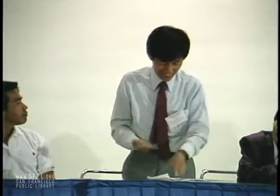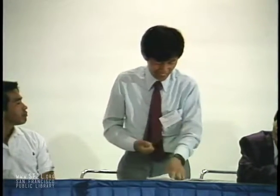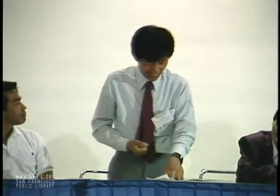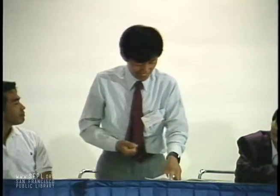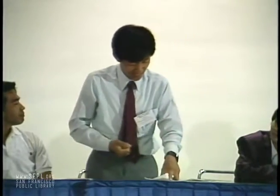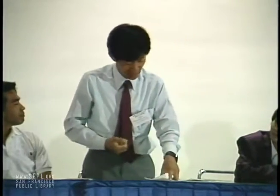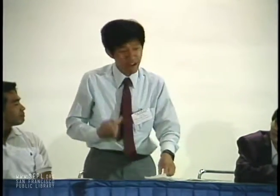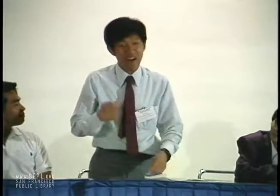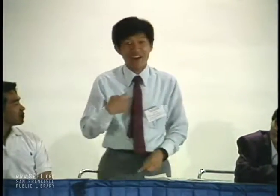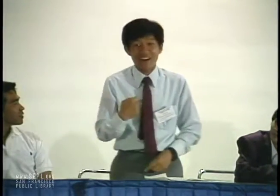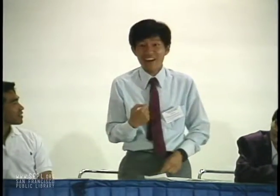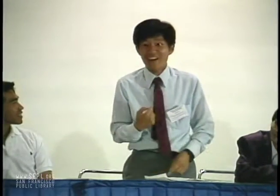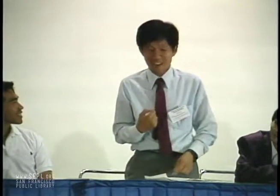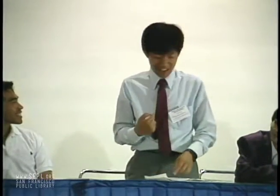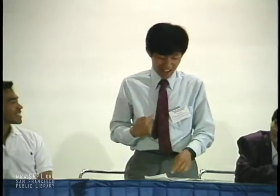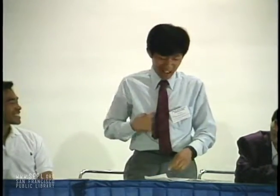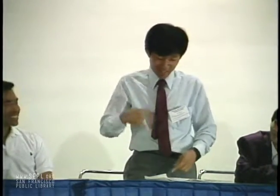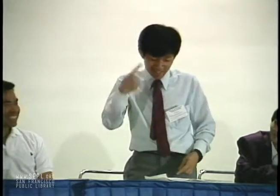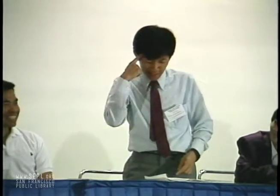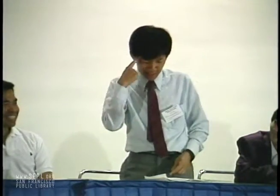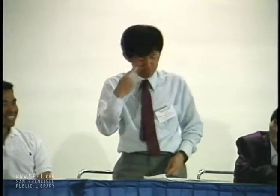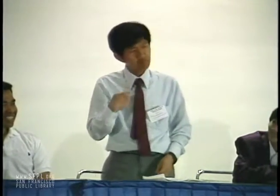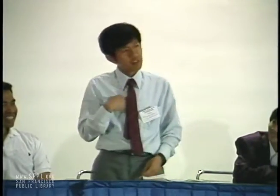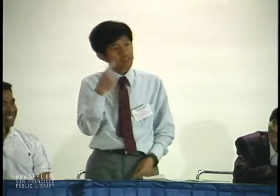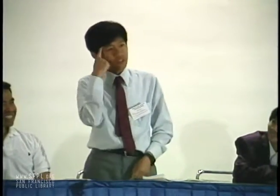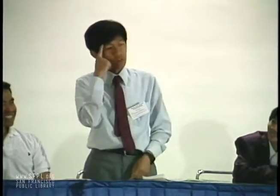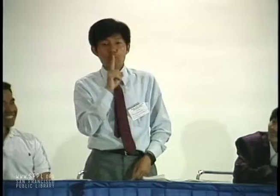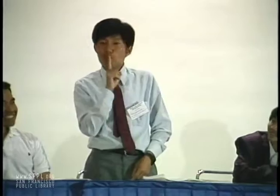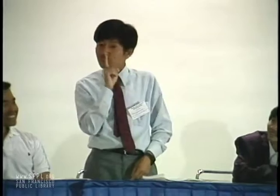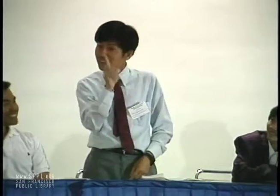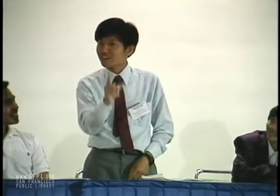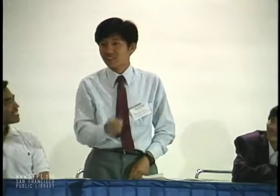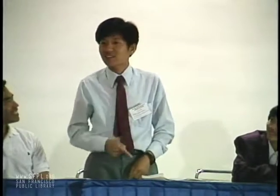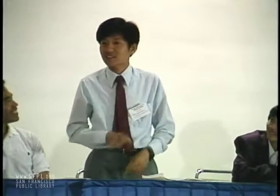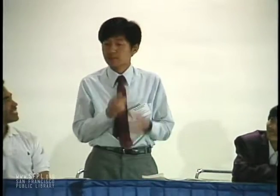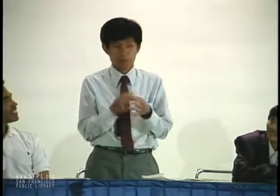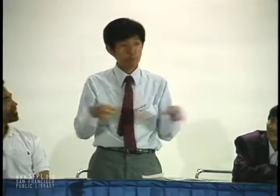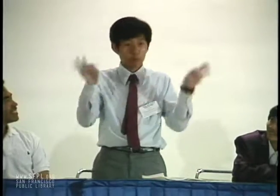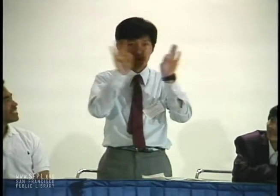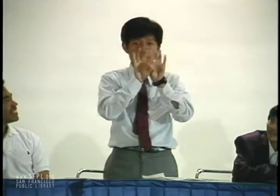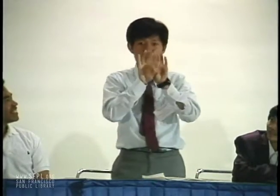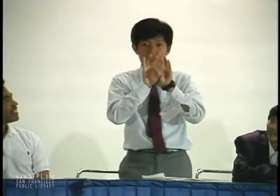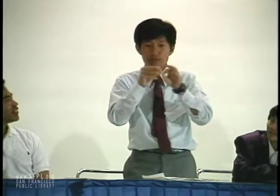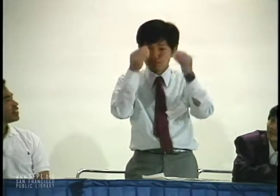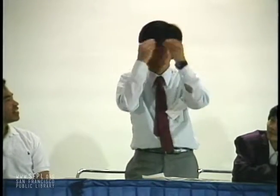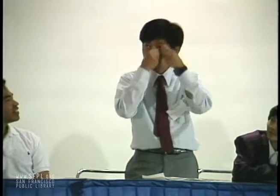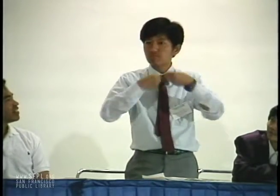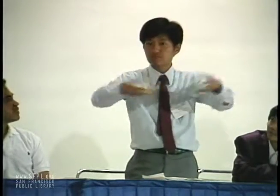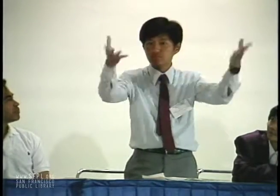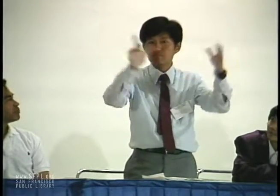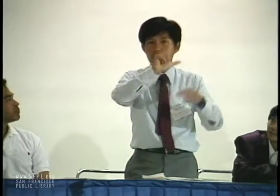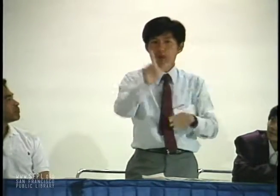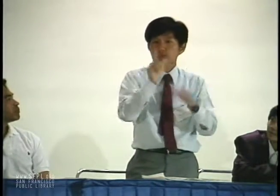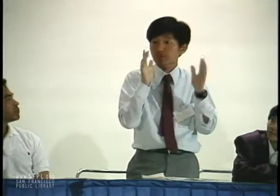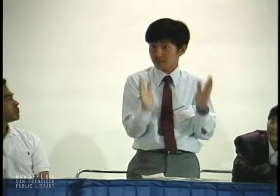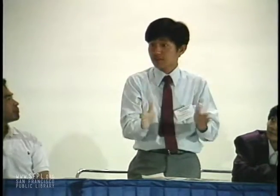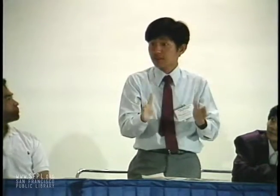was thinking, what am I going to do with a group of librarians? But I think that it's extremely important to share